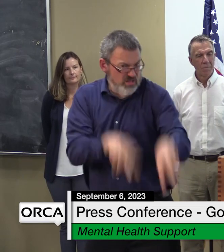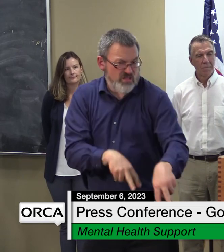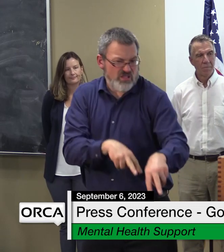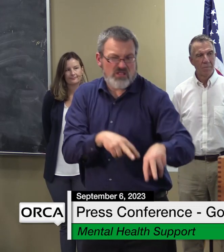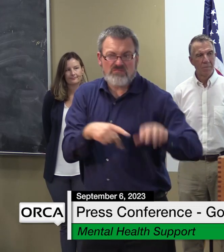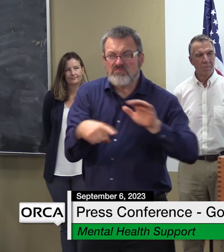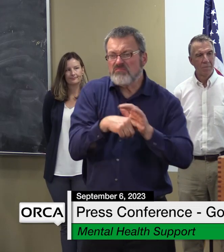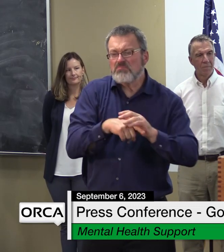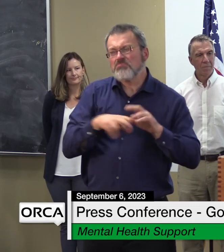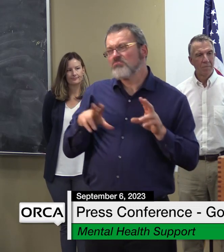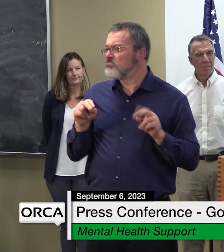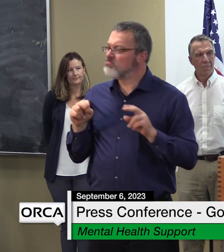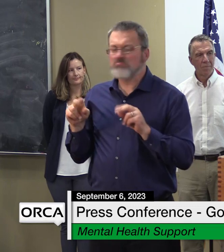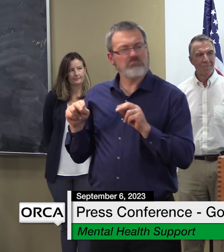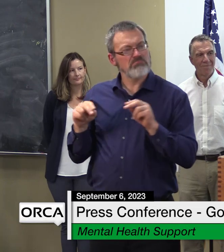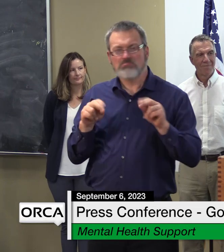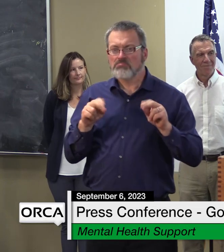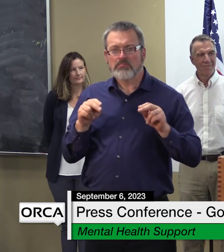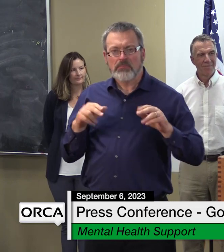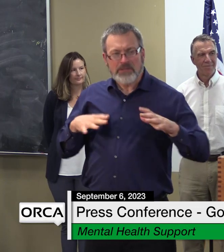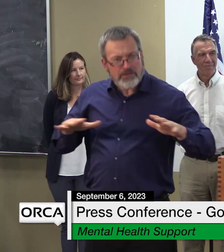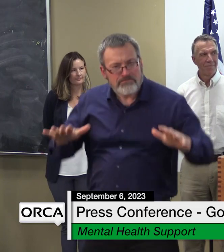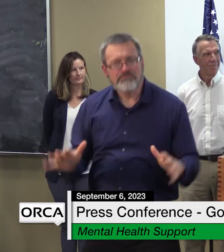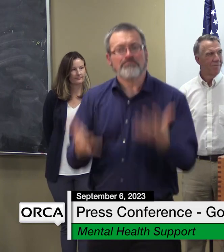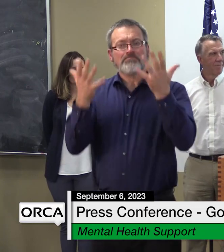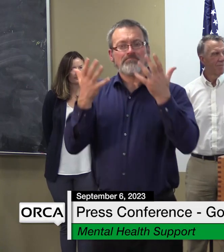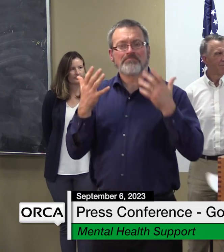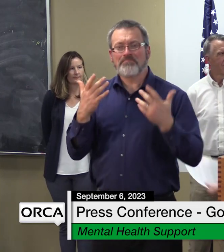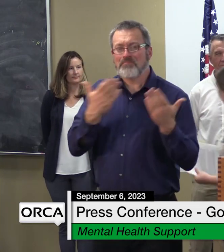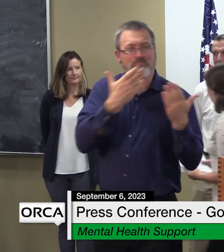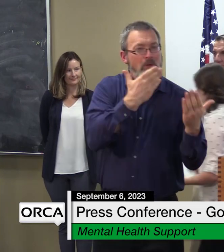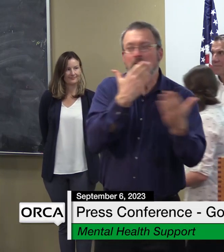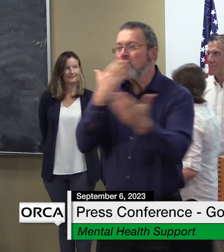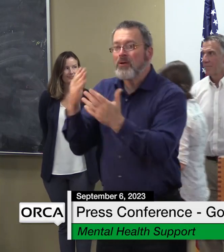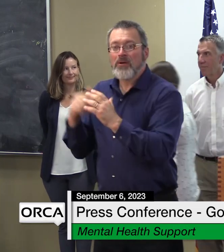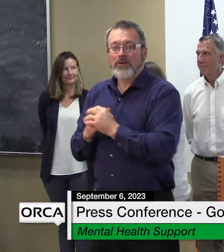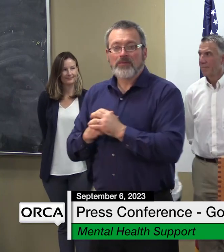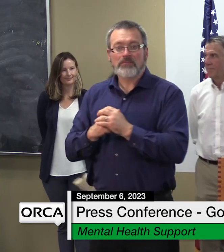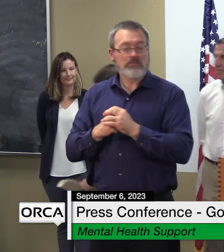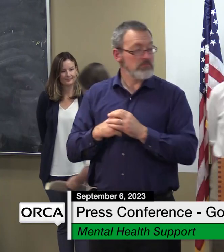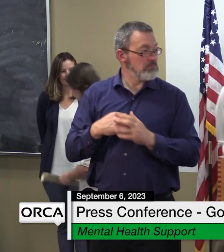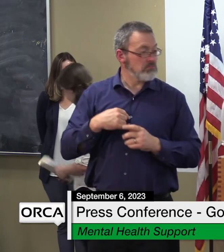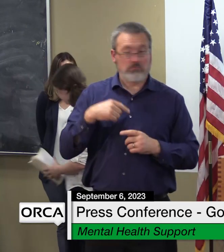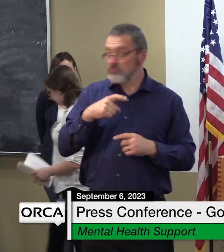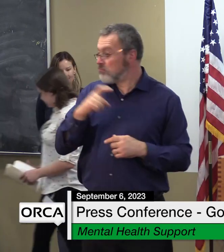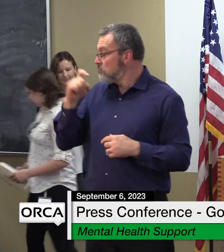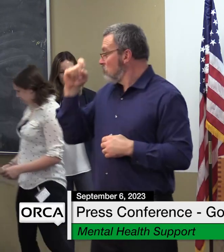you. I'll pass it back over to the governor for any final